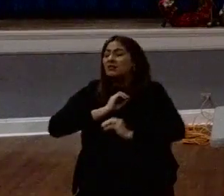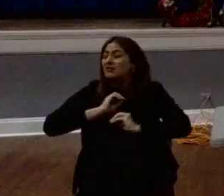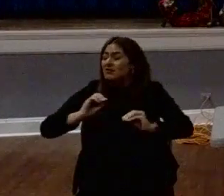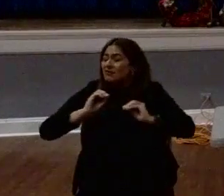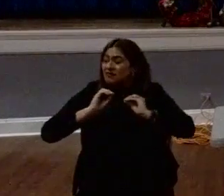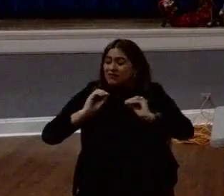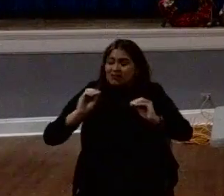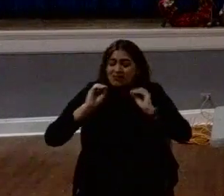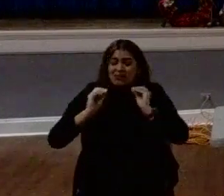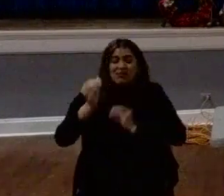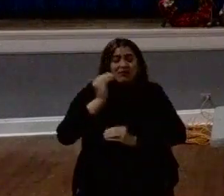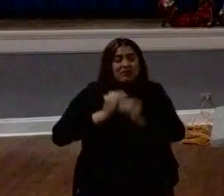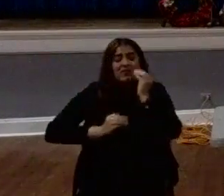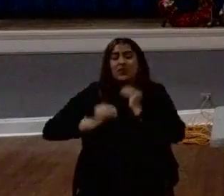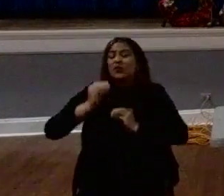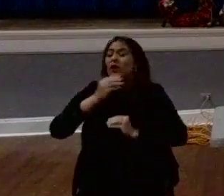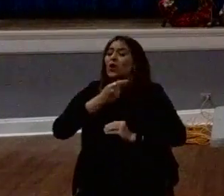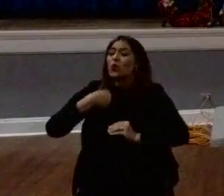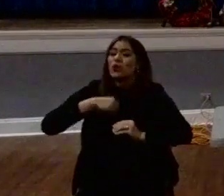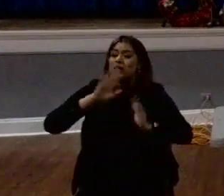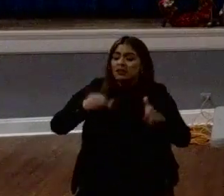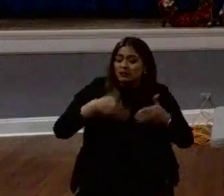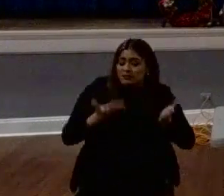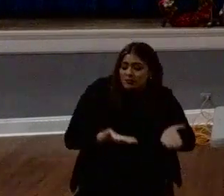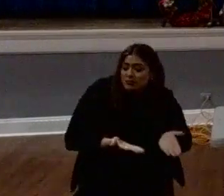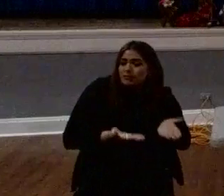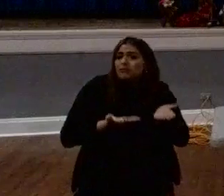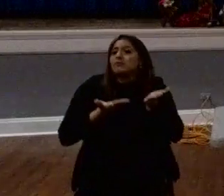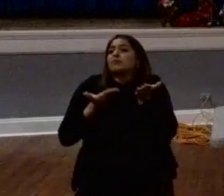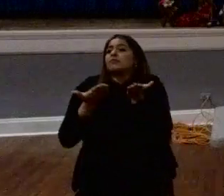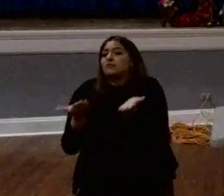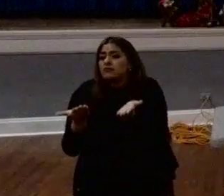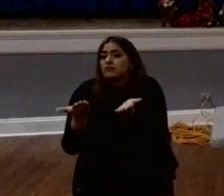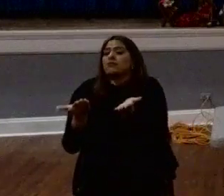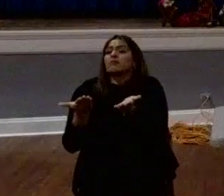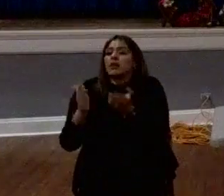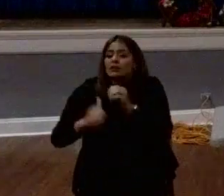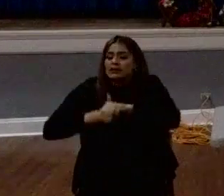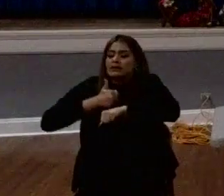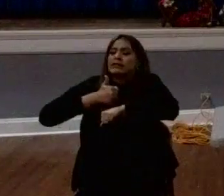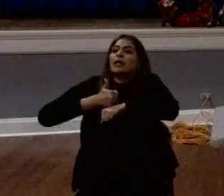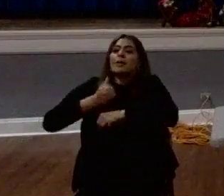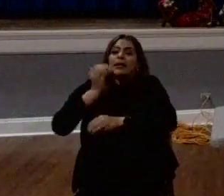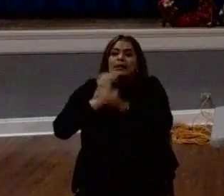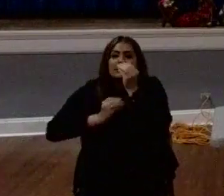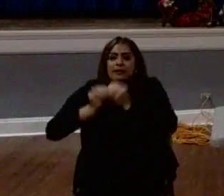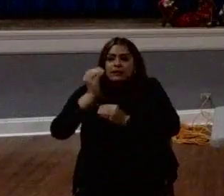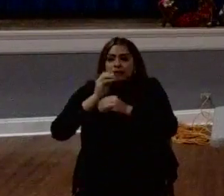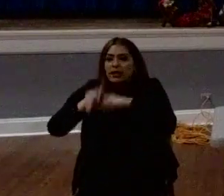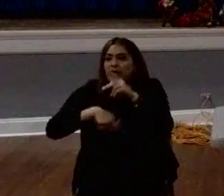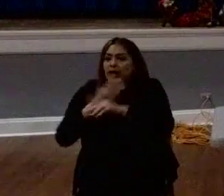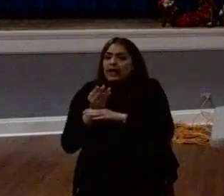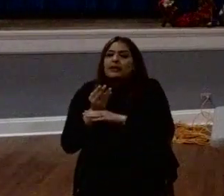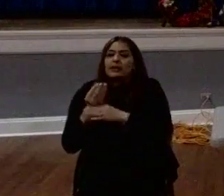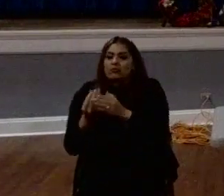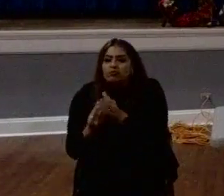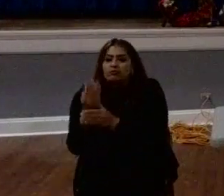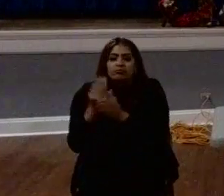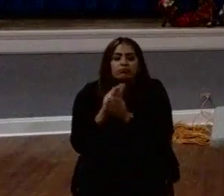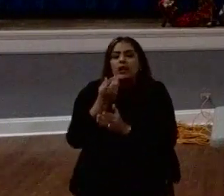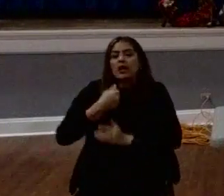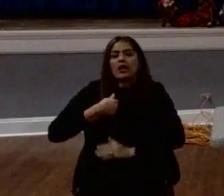to introduce edible plants and to be able to try, kind of think about that in the early design, I think is very unique, and